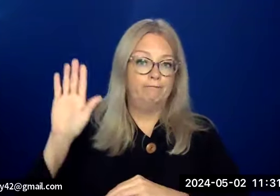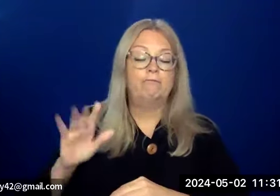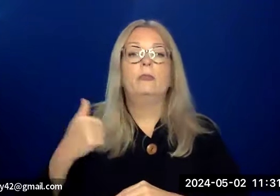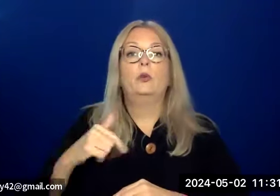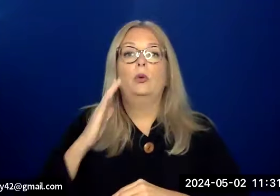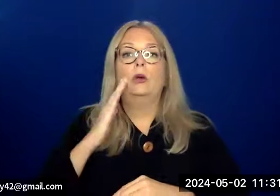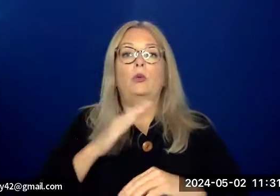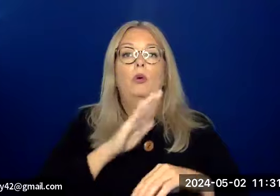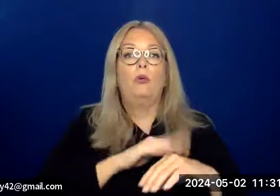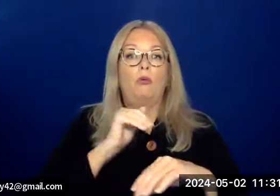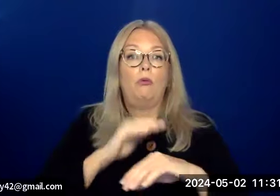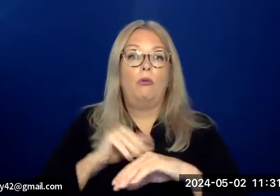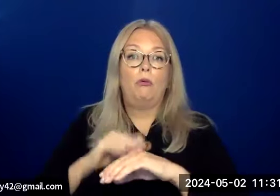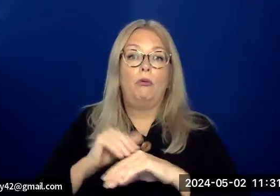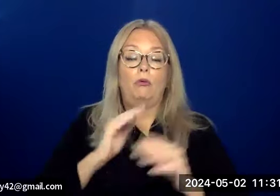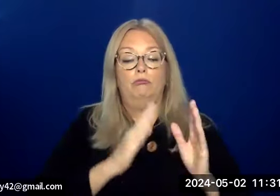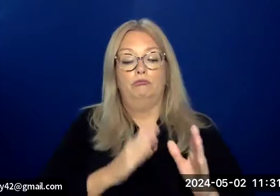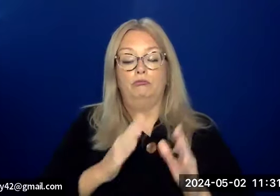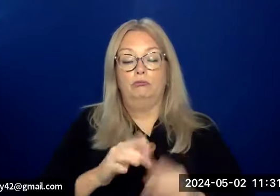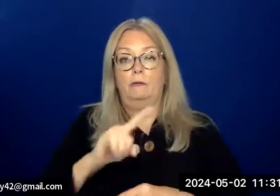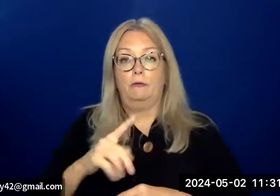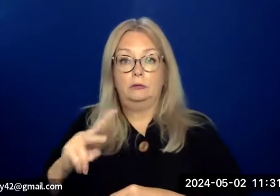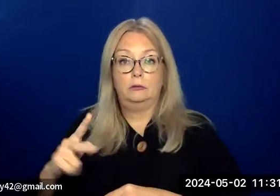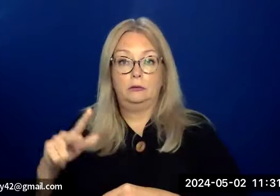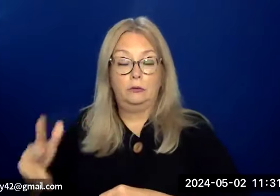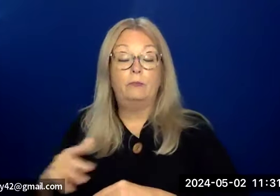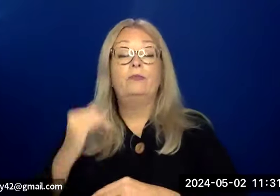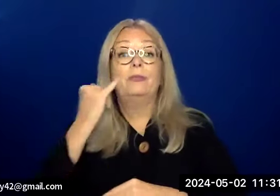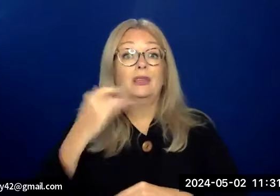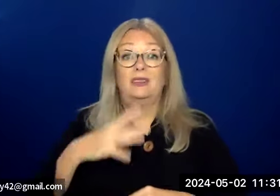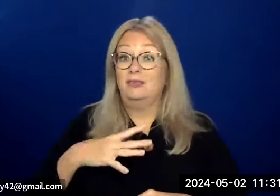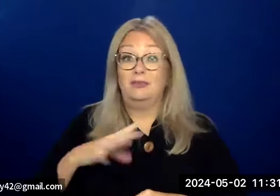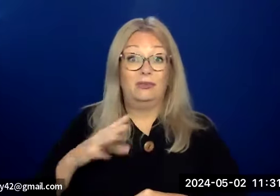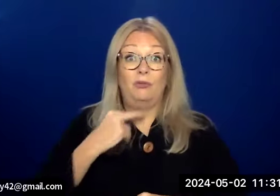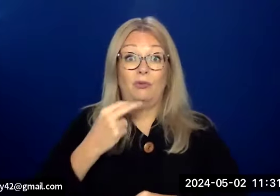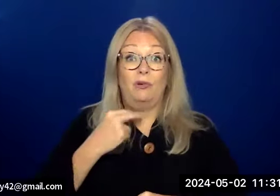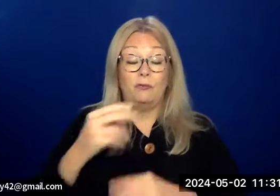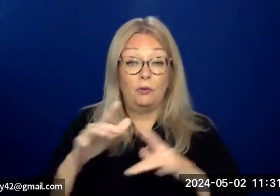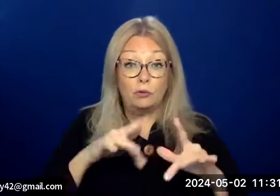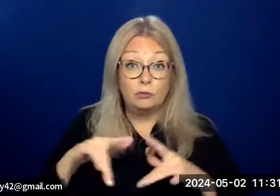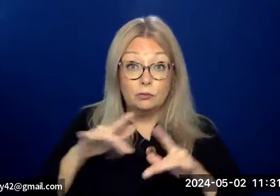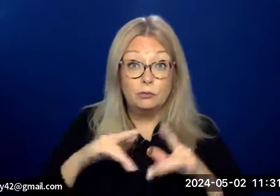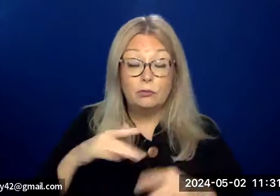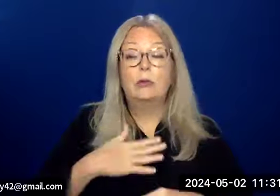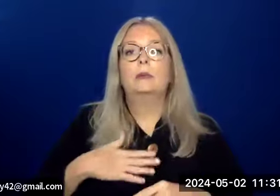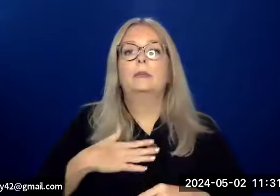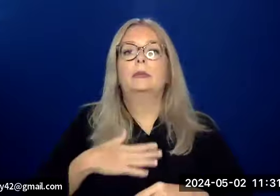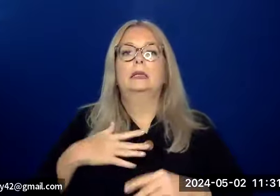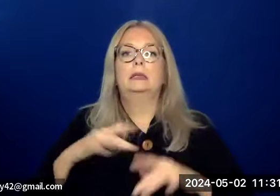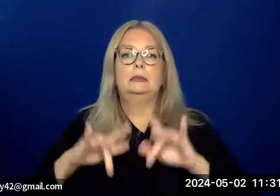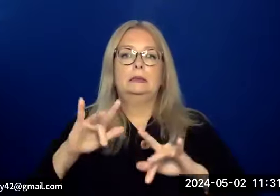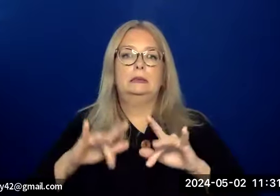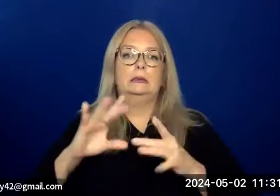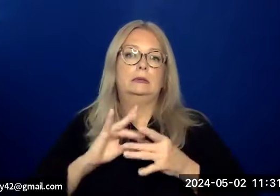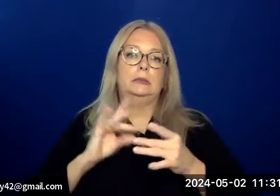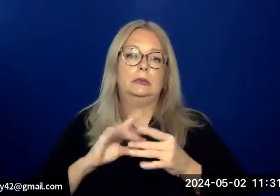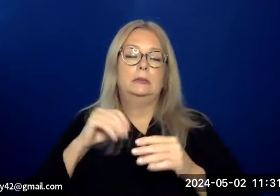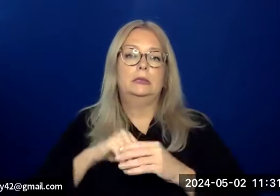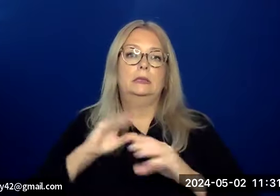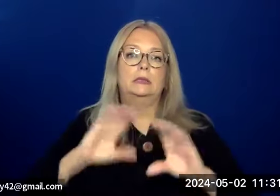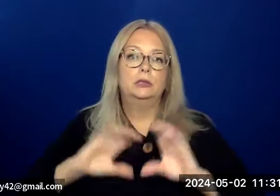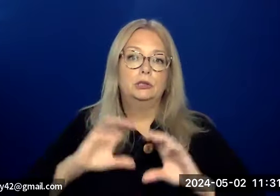that the hands went up. If you do not wish to have your voice recorded, please type your comments into the chat and we'll collect